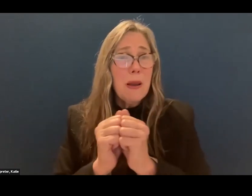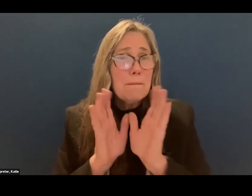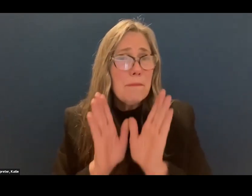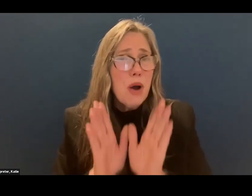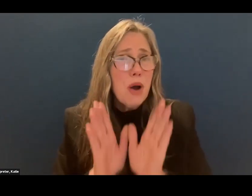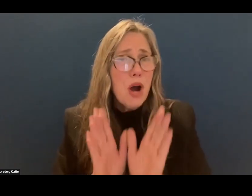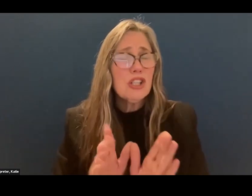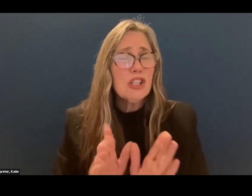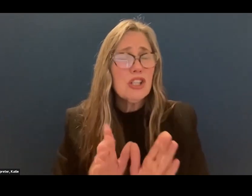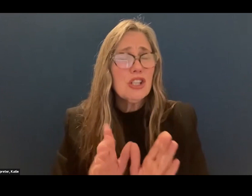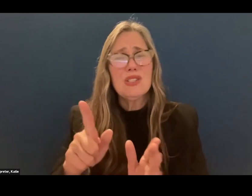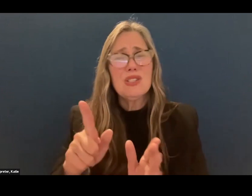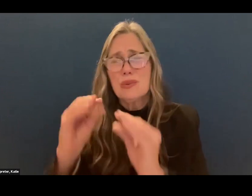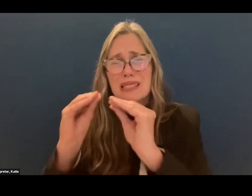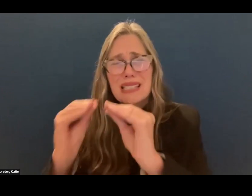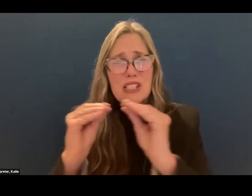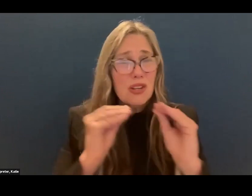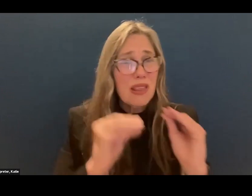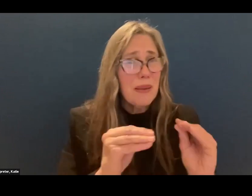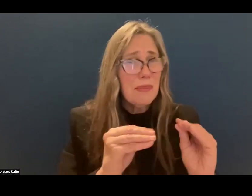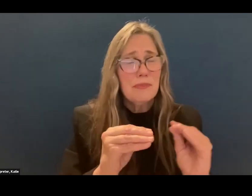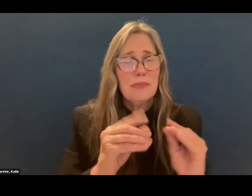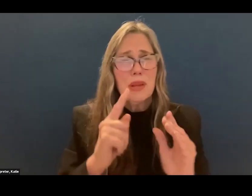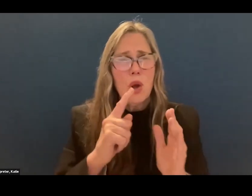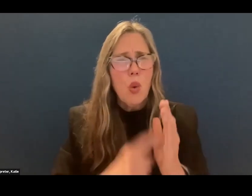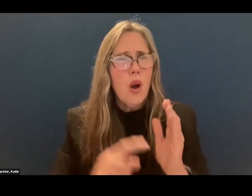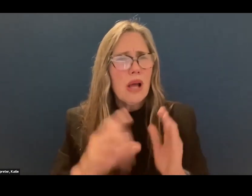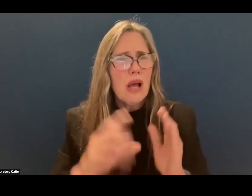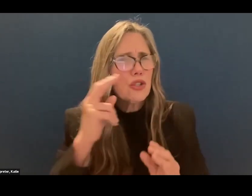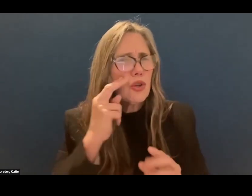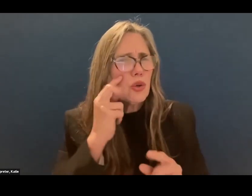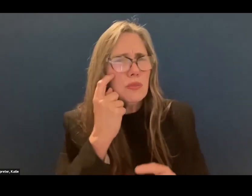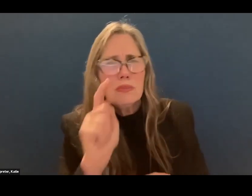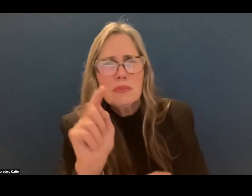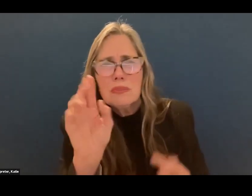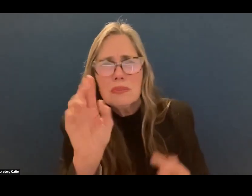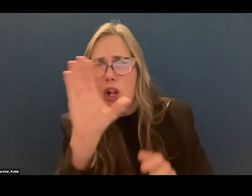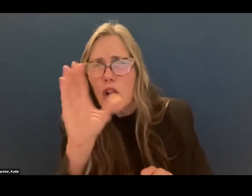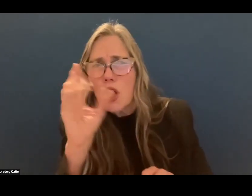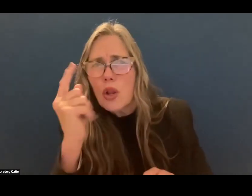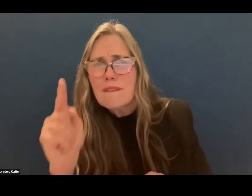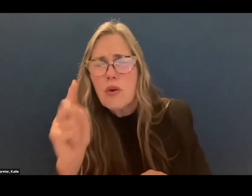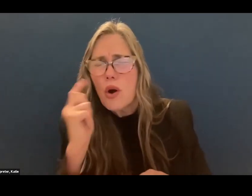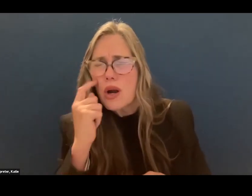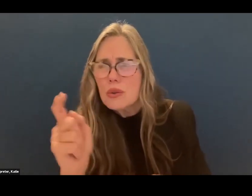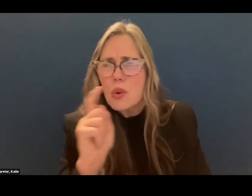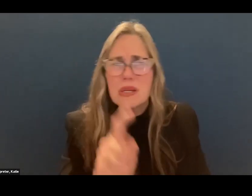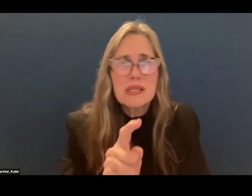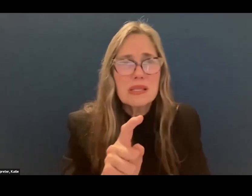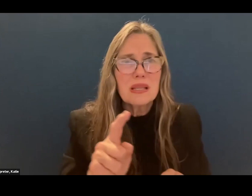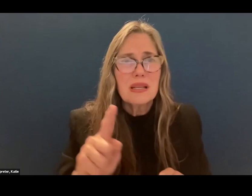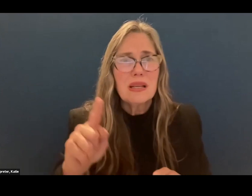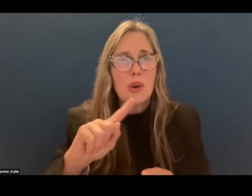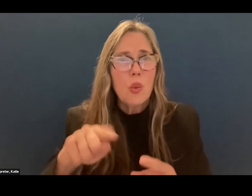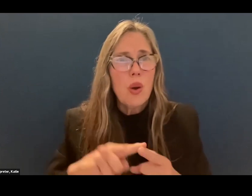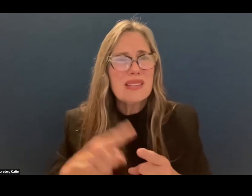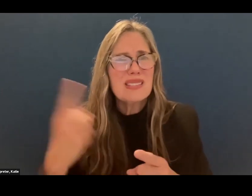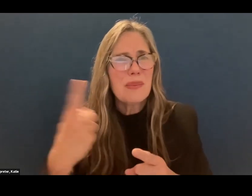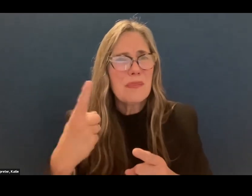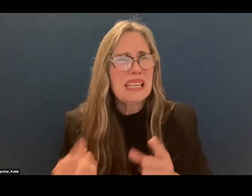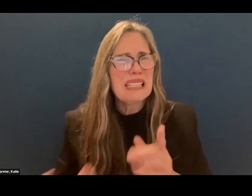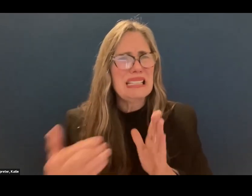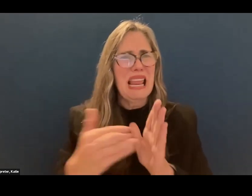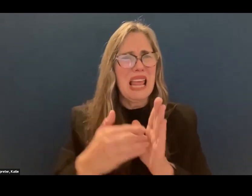be reporting, I think would be really, really helpful. I think we heard some of that tonight. And then